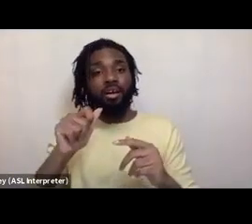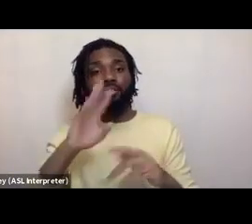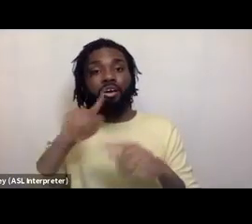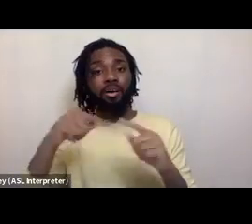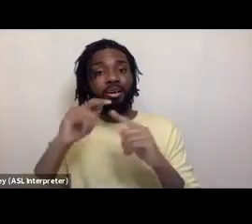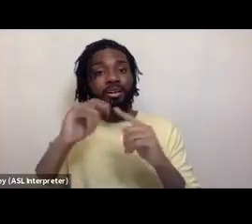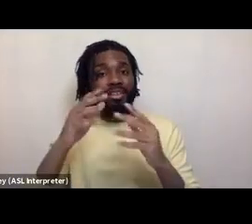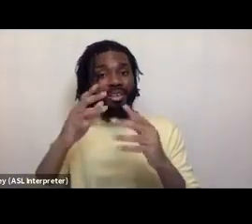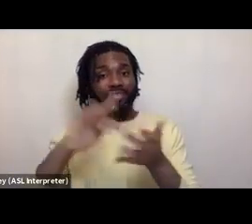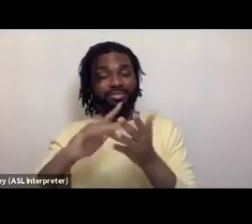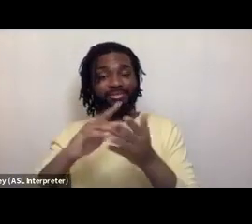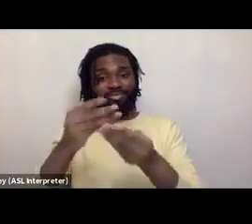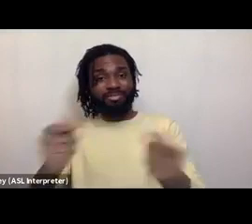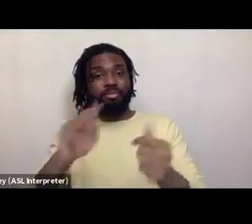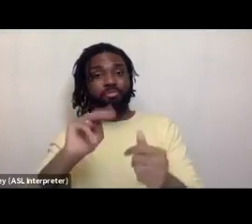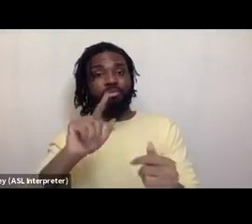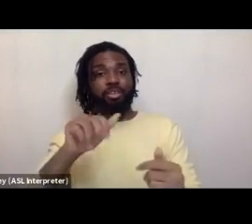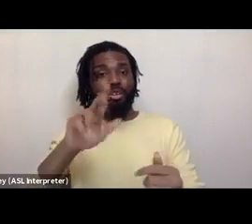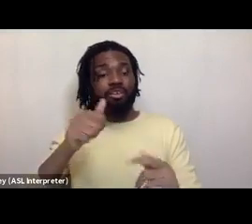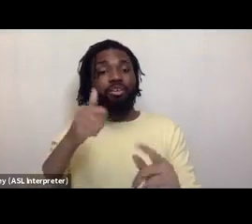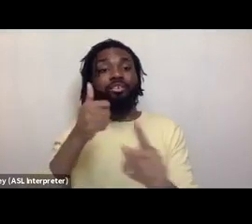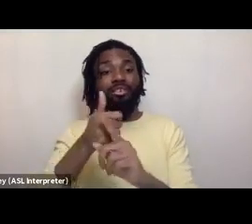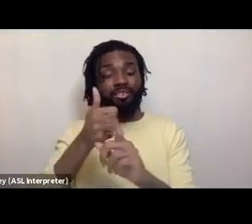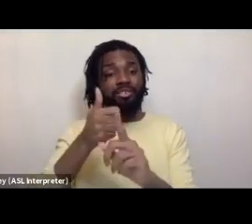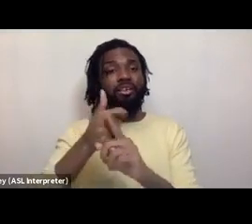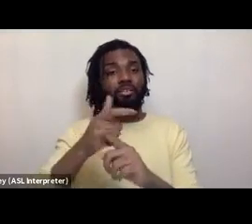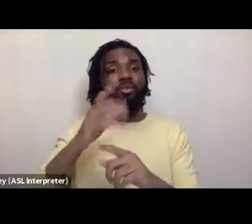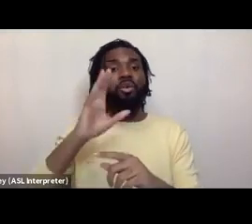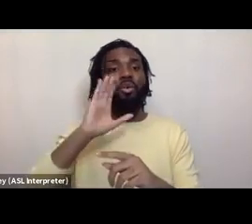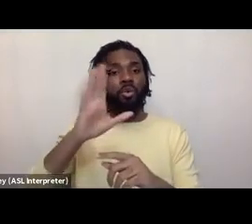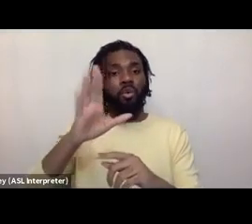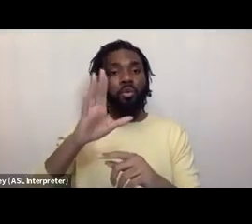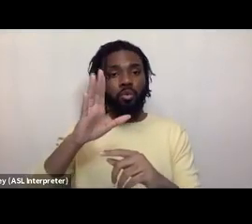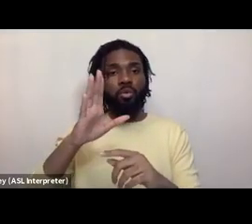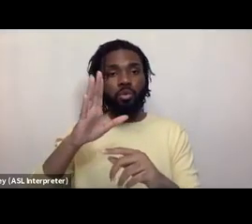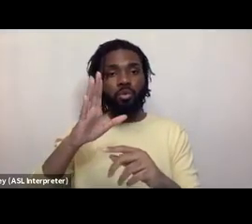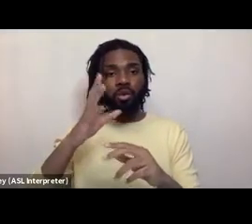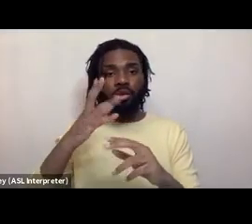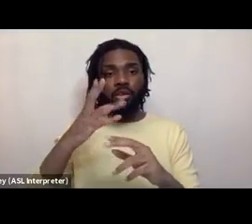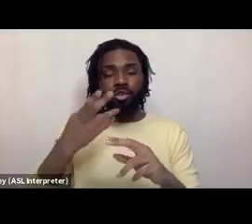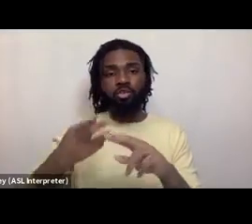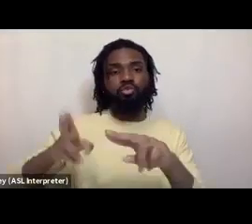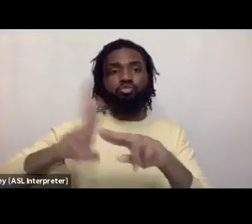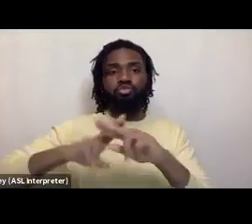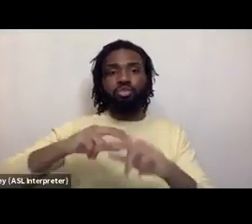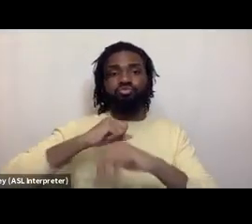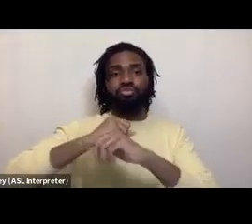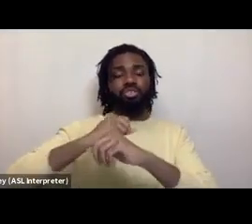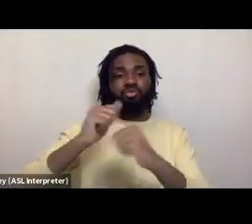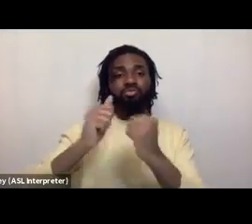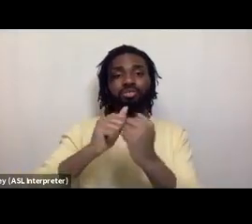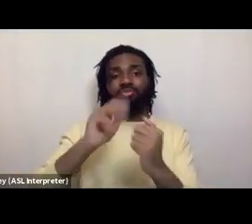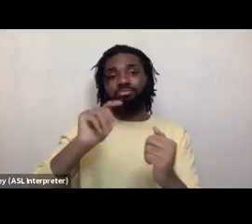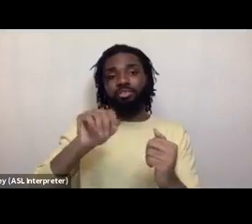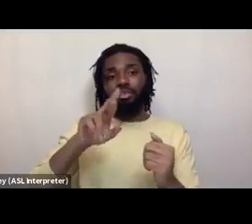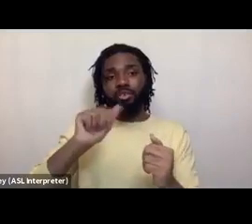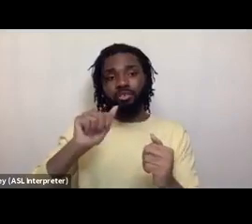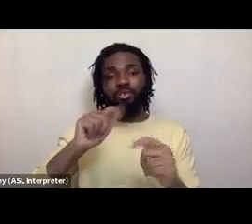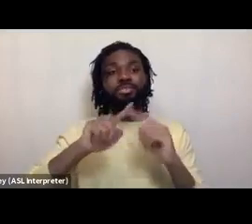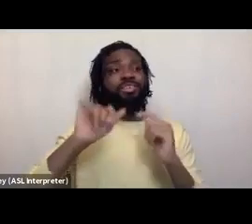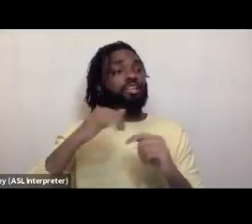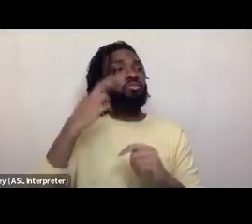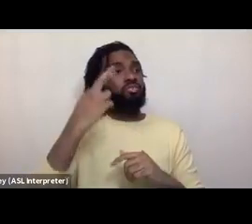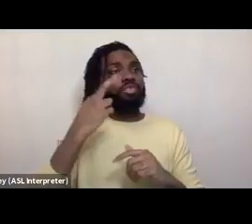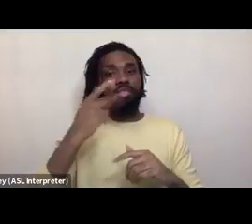or supposed immunity and increased resistance to malaria, is actually one of the reasons why Black people were chosen for chattel enslavement in the